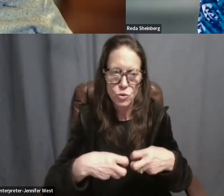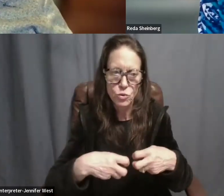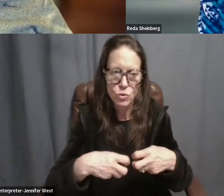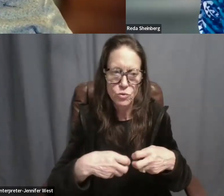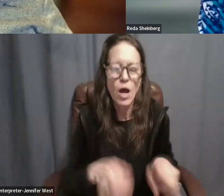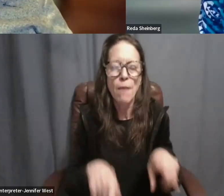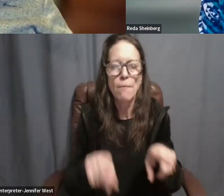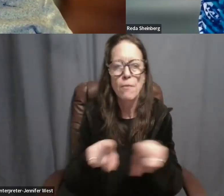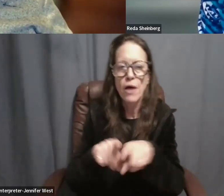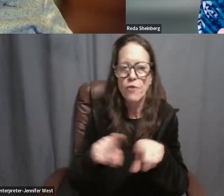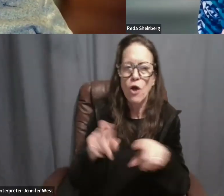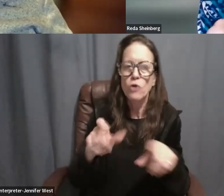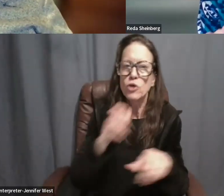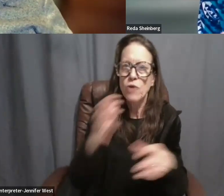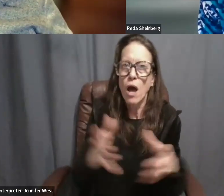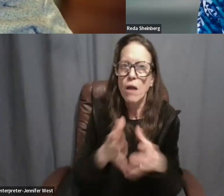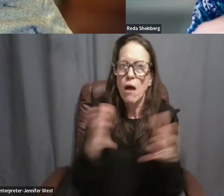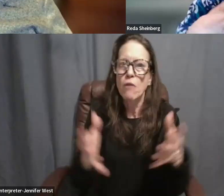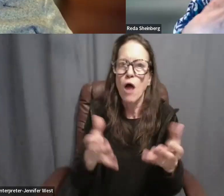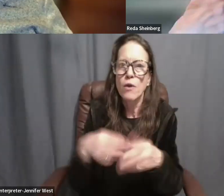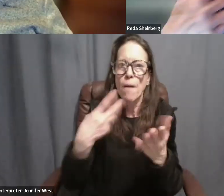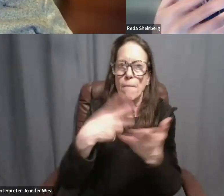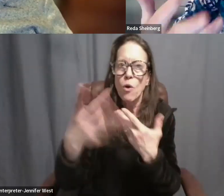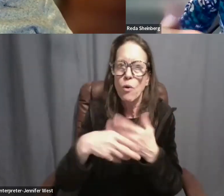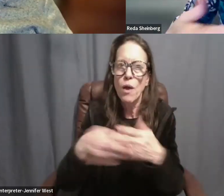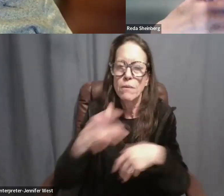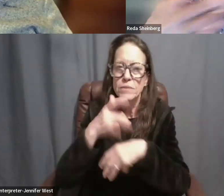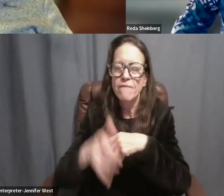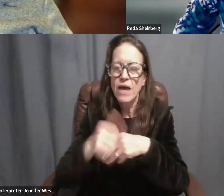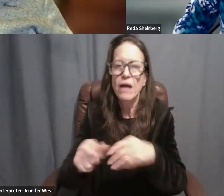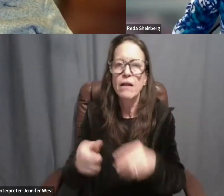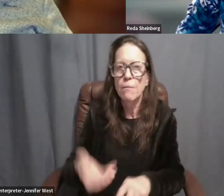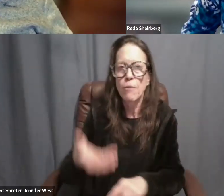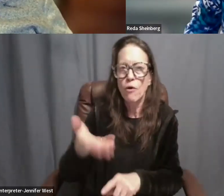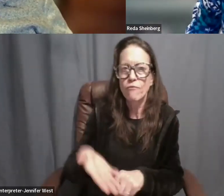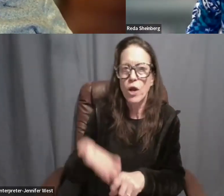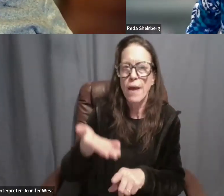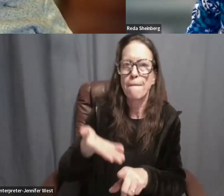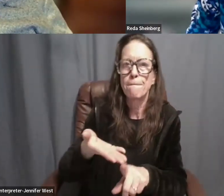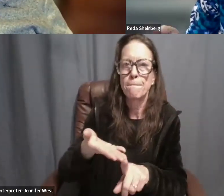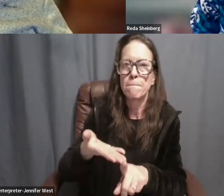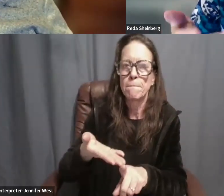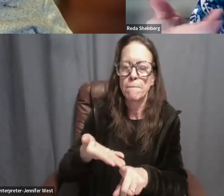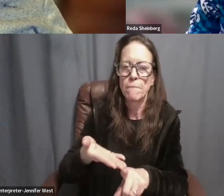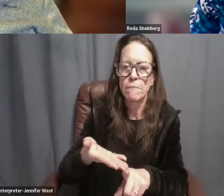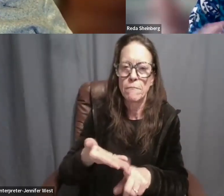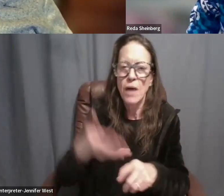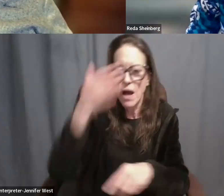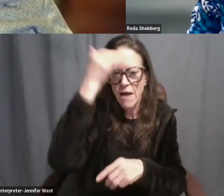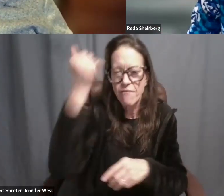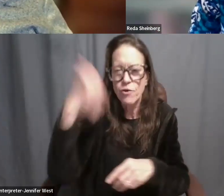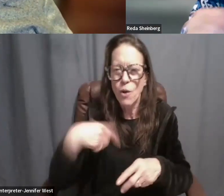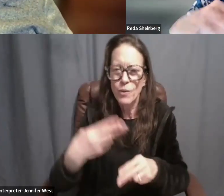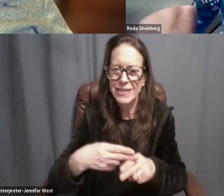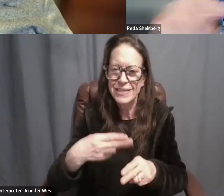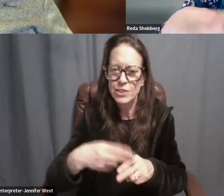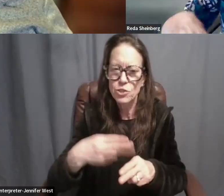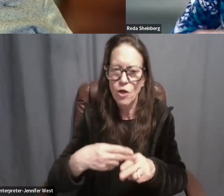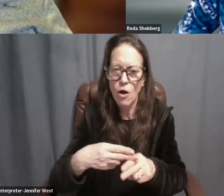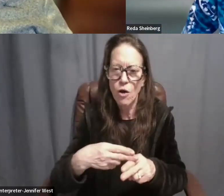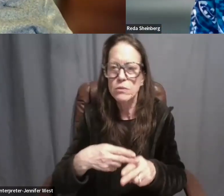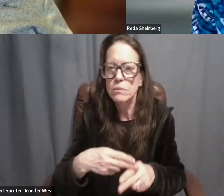autism spectrum, really, at the time. There was they had those I forgot what they call those